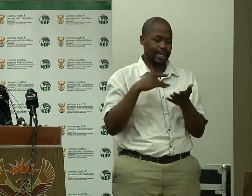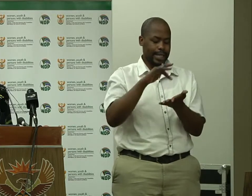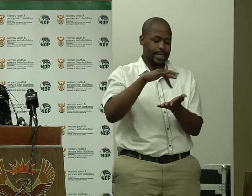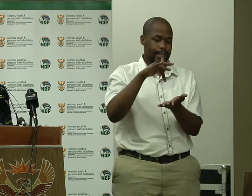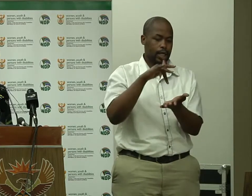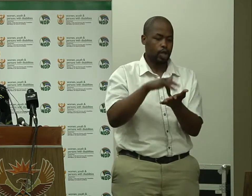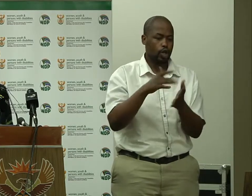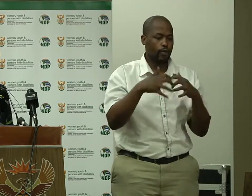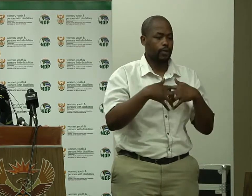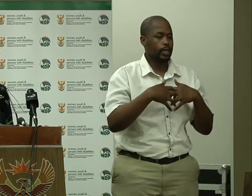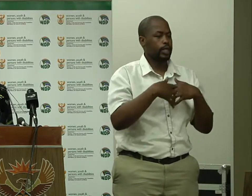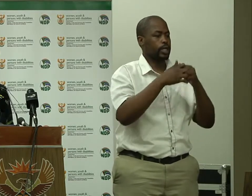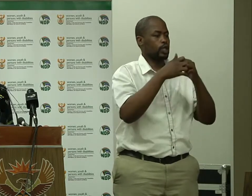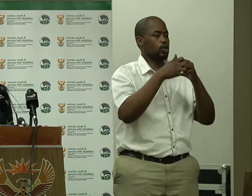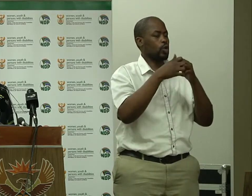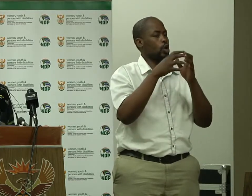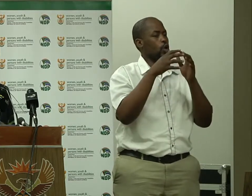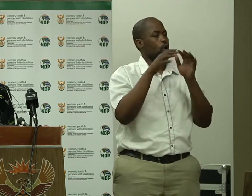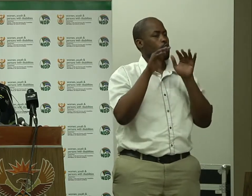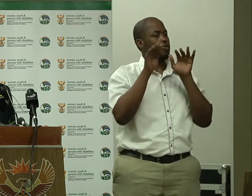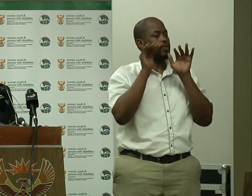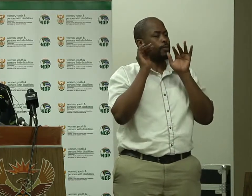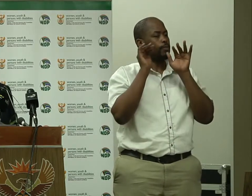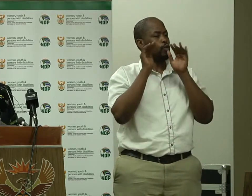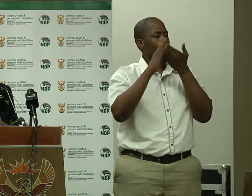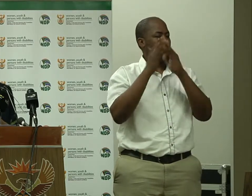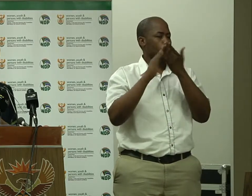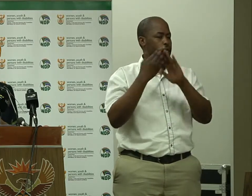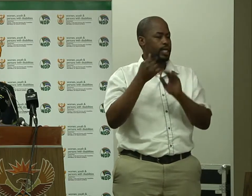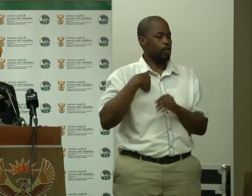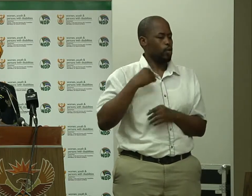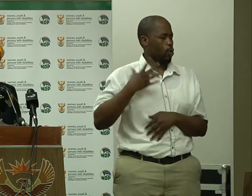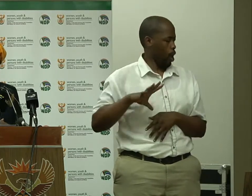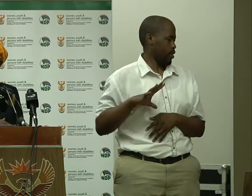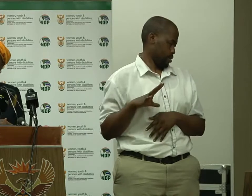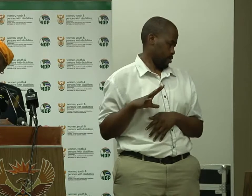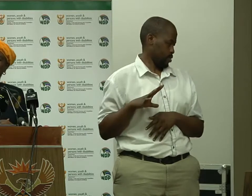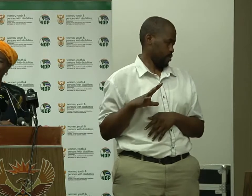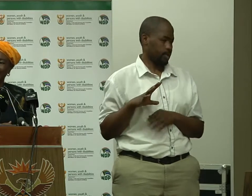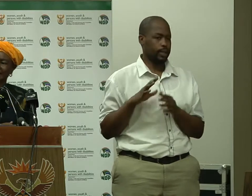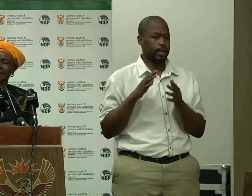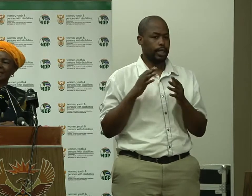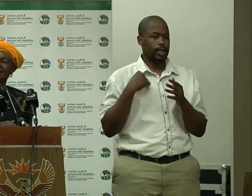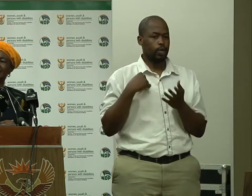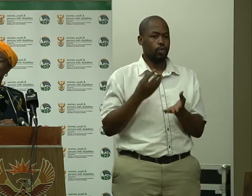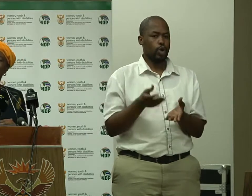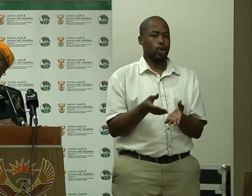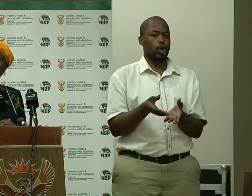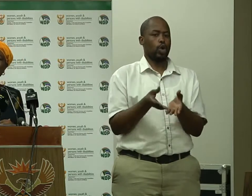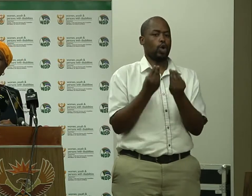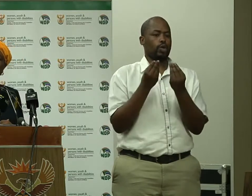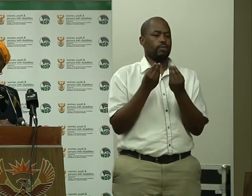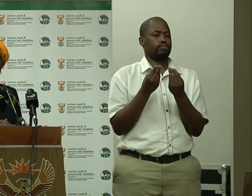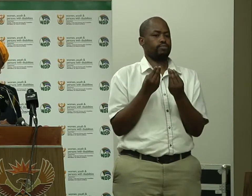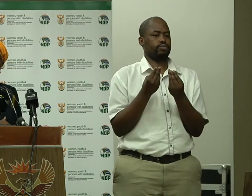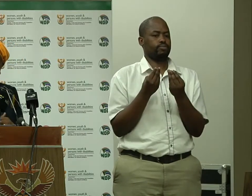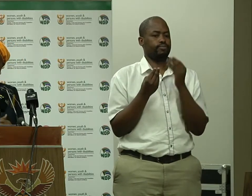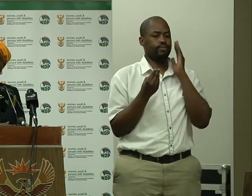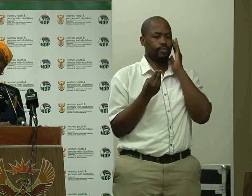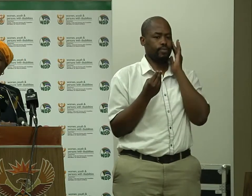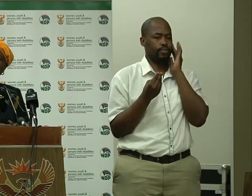establishment of the society we want, the society we inherited and